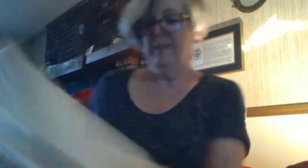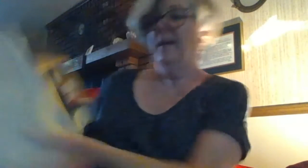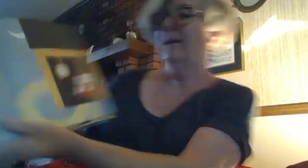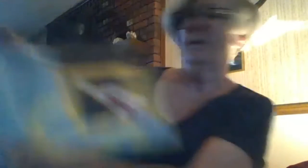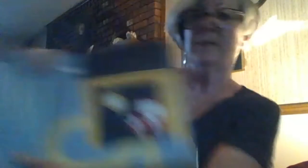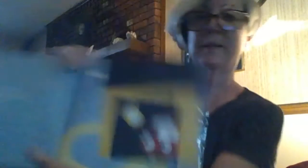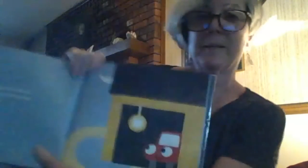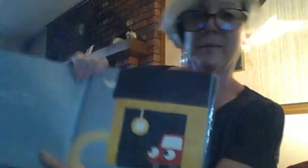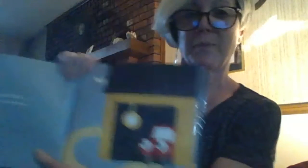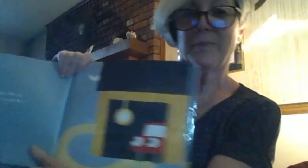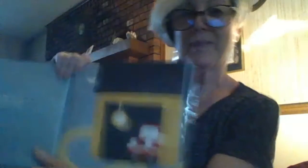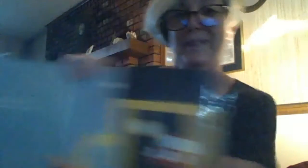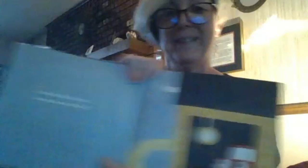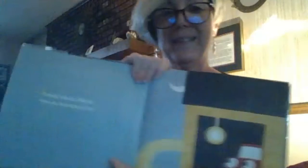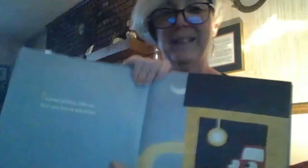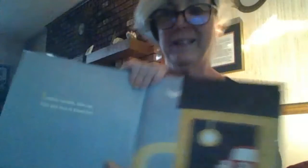It says,